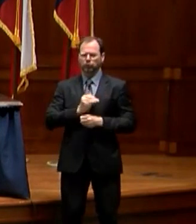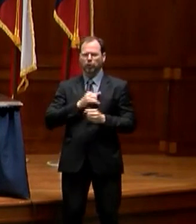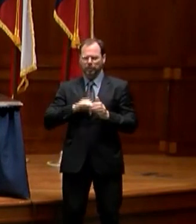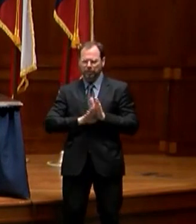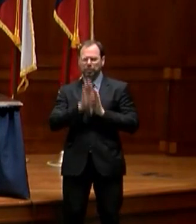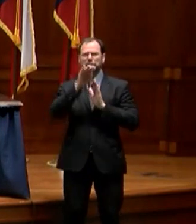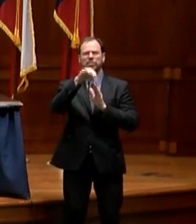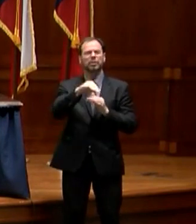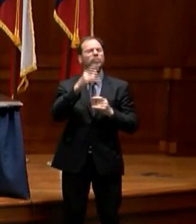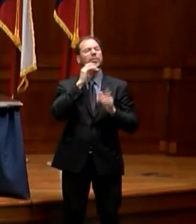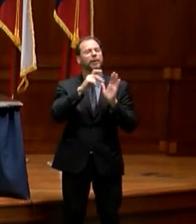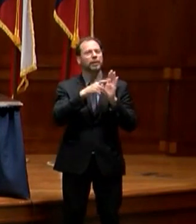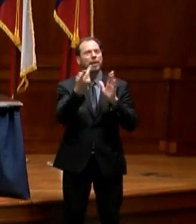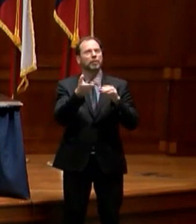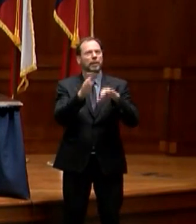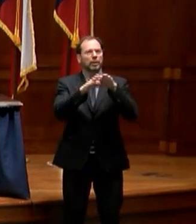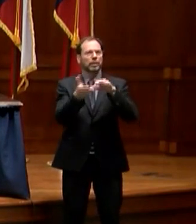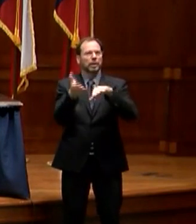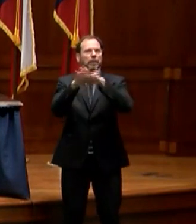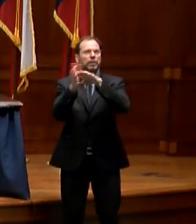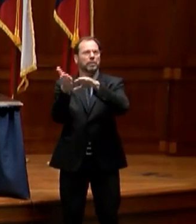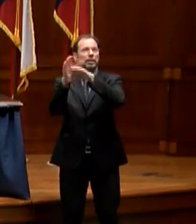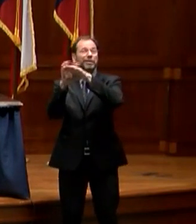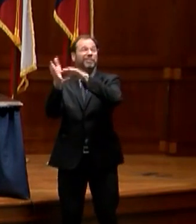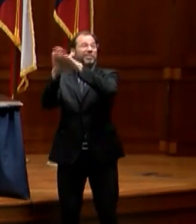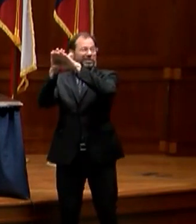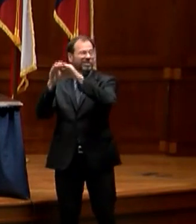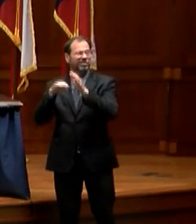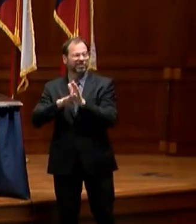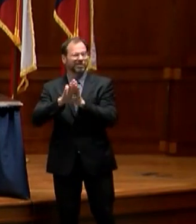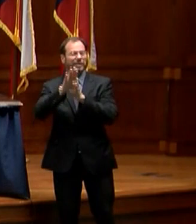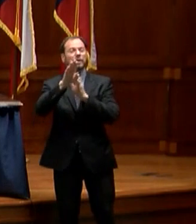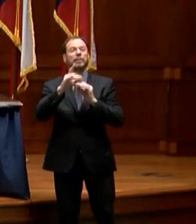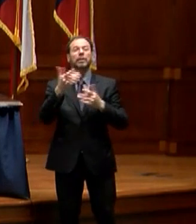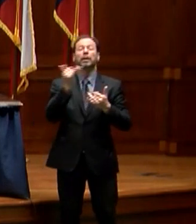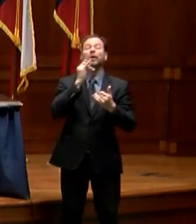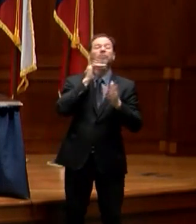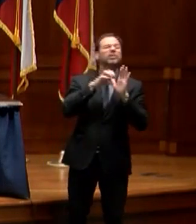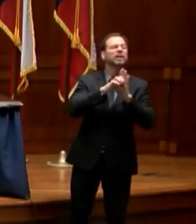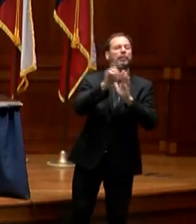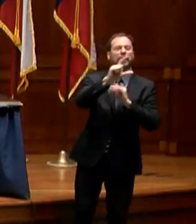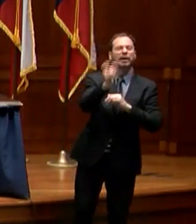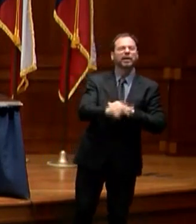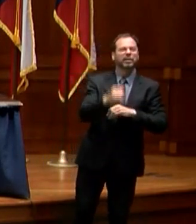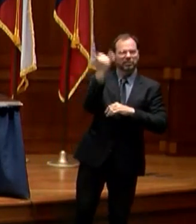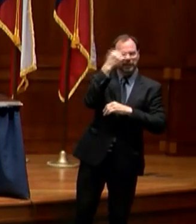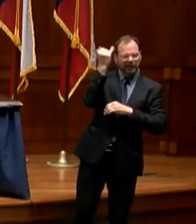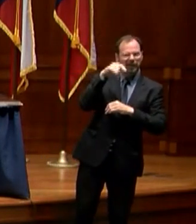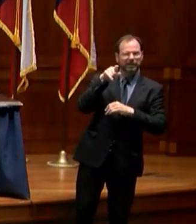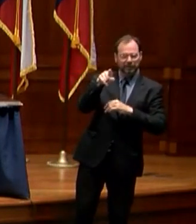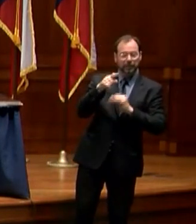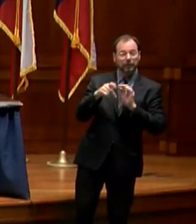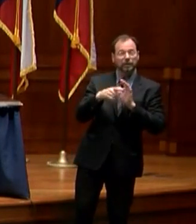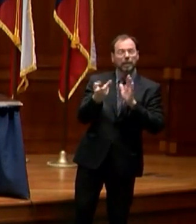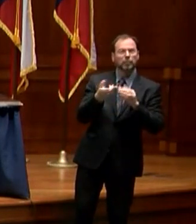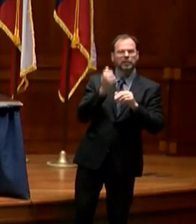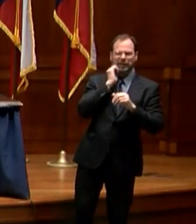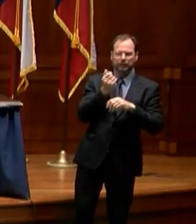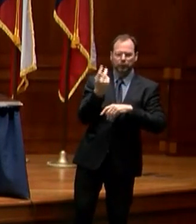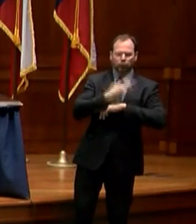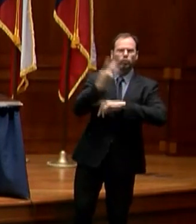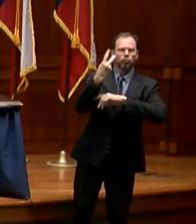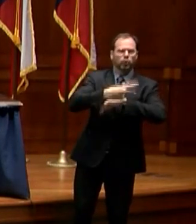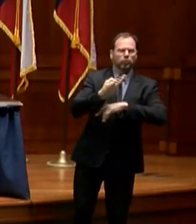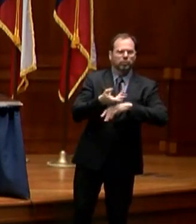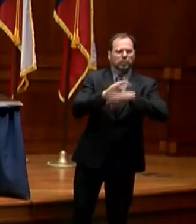we talked about the doubling time earlier. Early in the outbreak in Italy, for example, the doubling time was as short as 2 days. So every